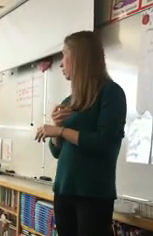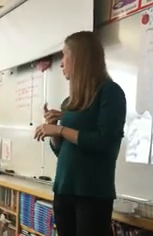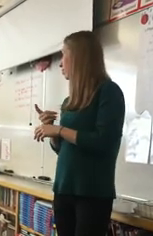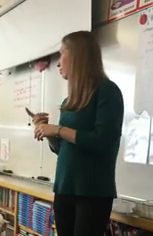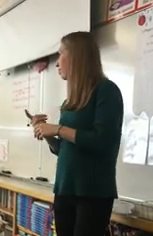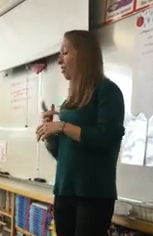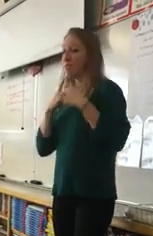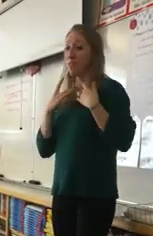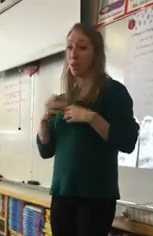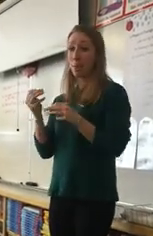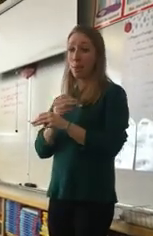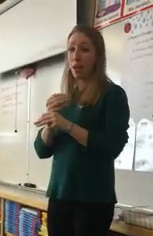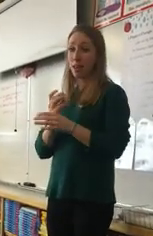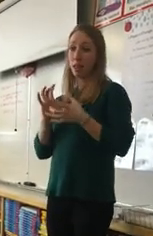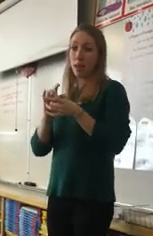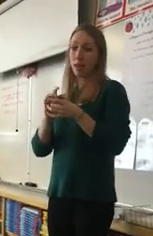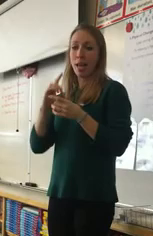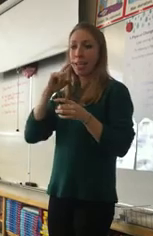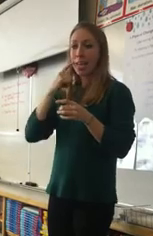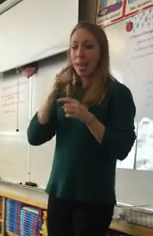and writing fractions with them, okay?